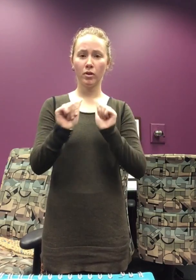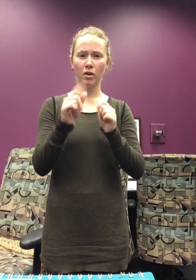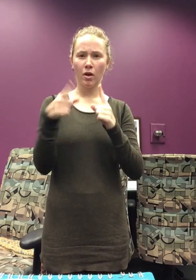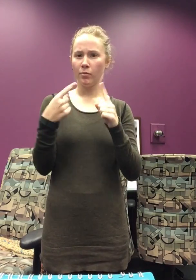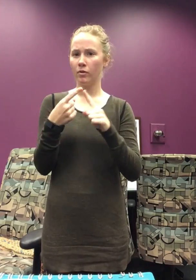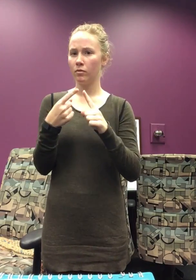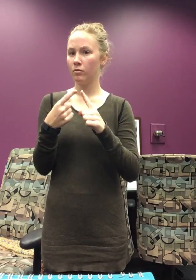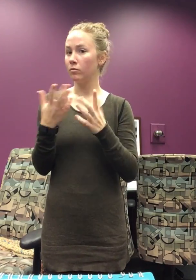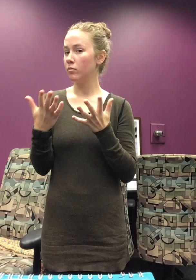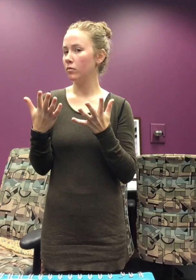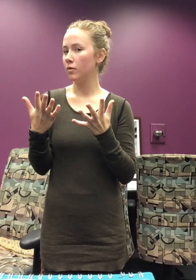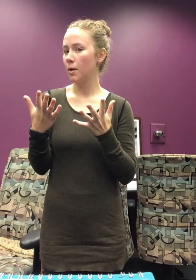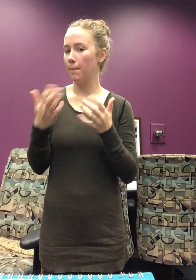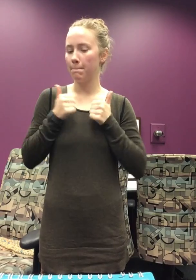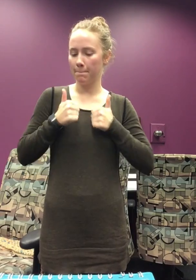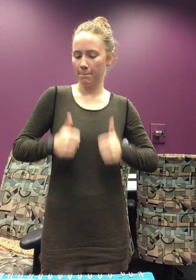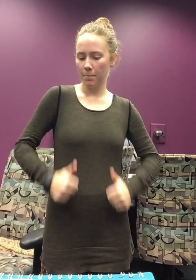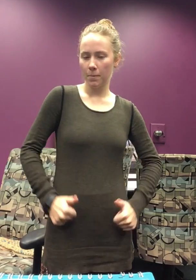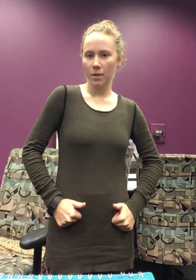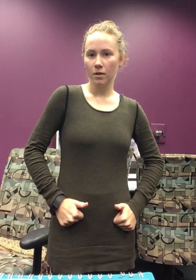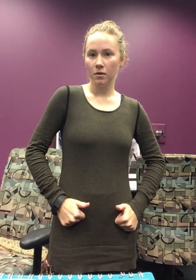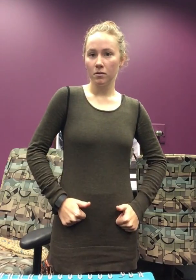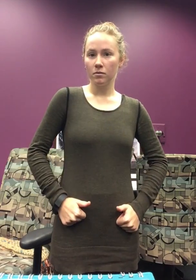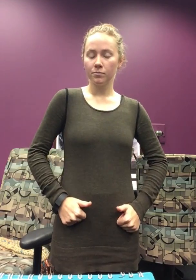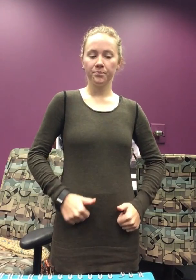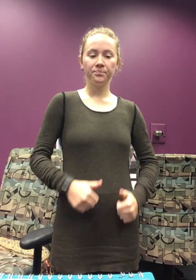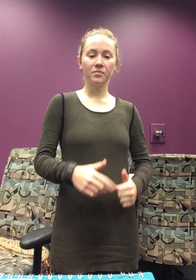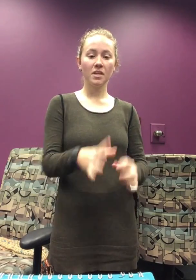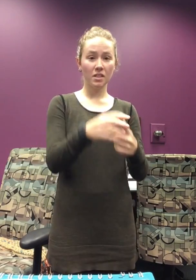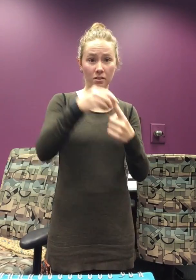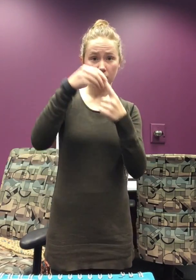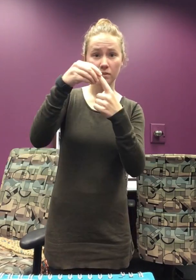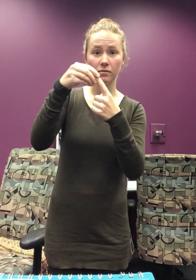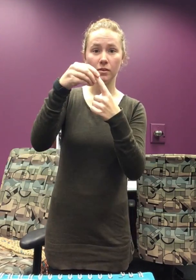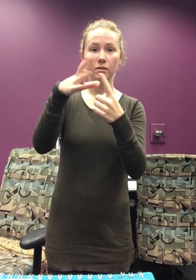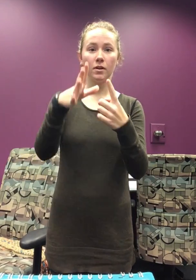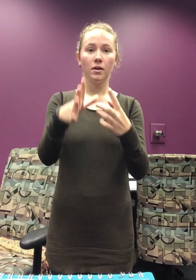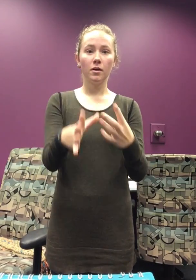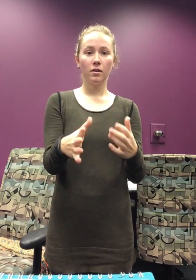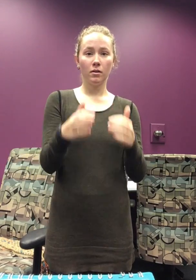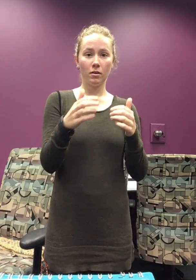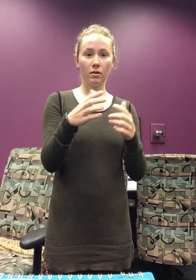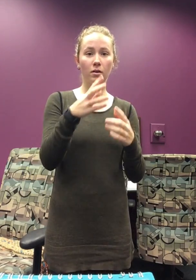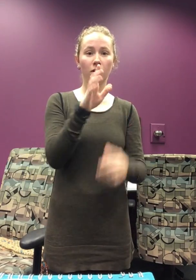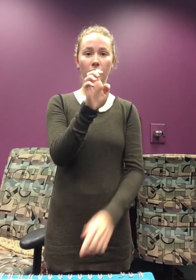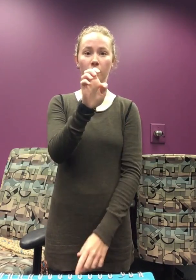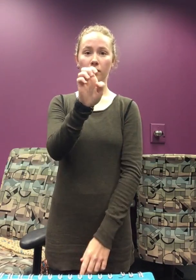about our esophagus and our stomach